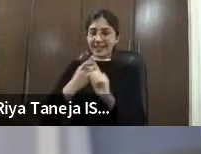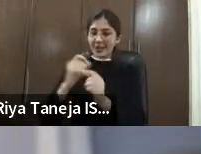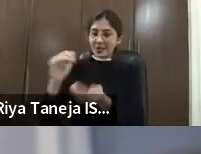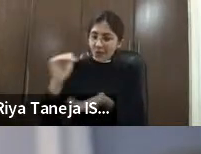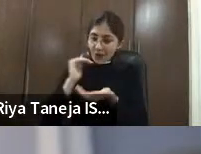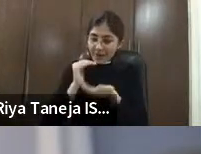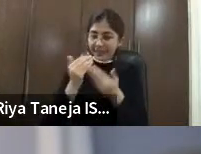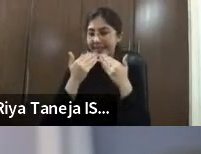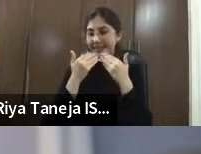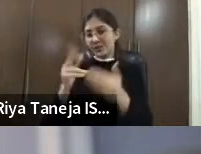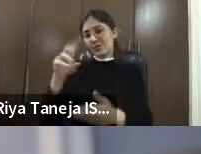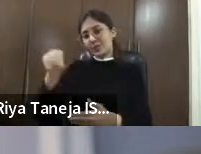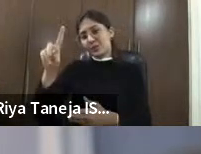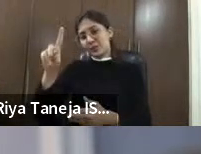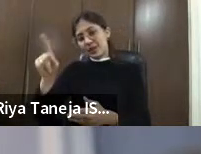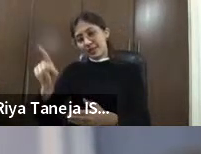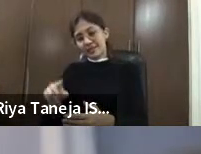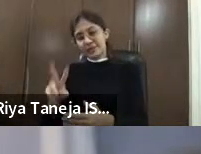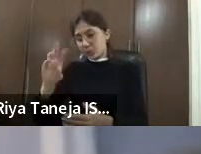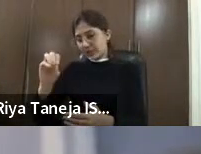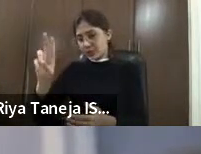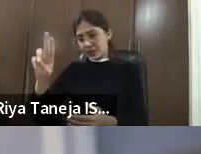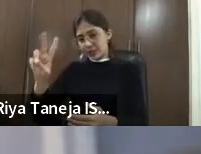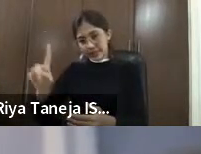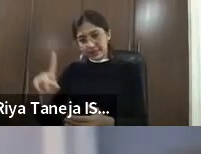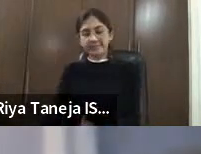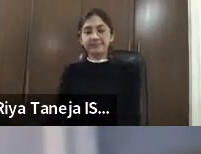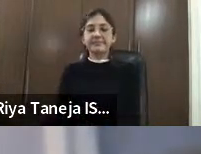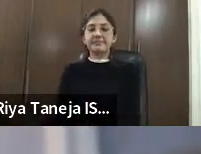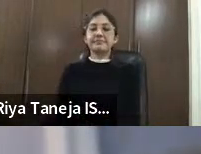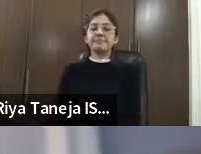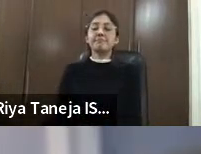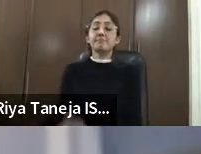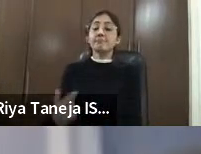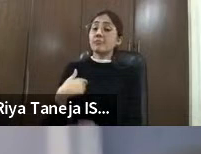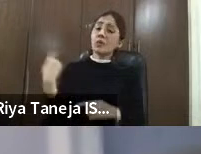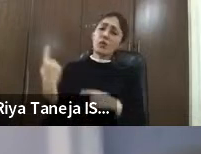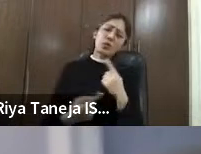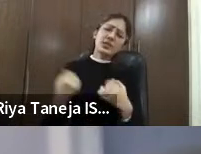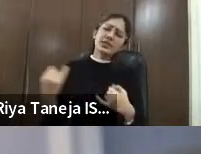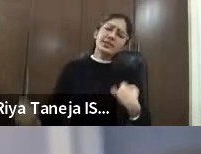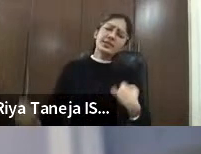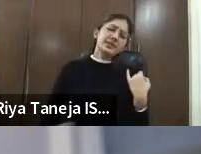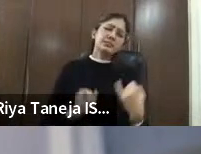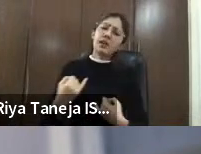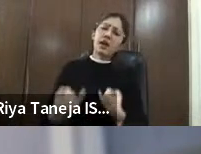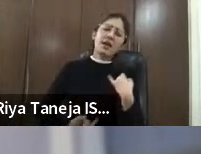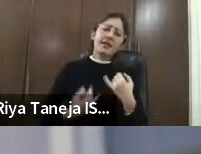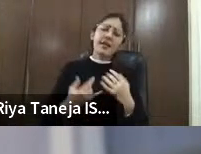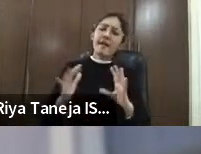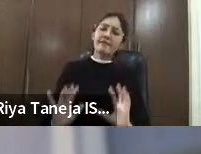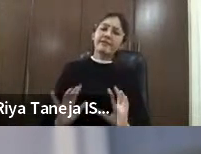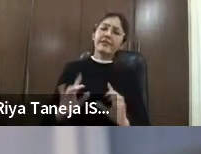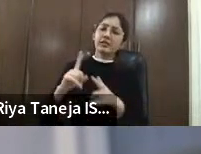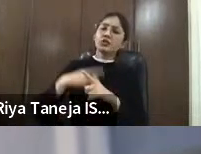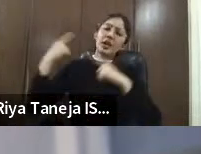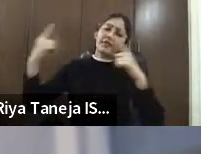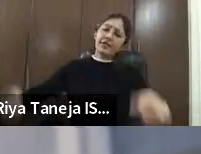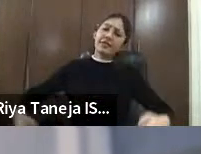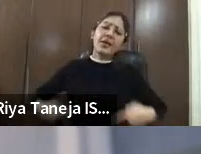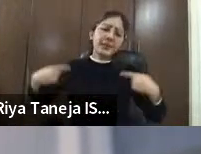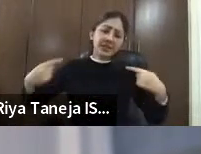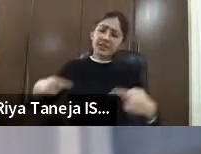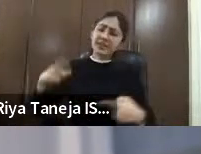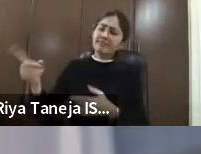2021. I was always inspired by the work done by Javed Avidi, who was so passionate and dedicated